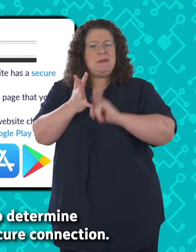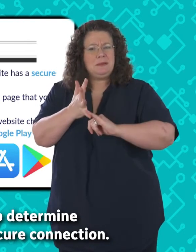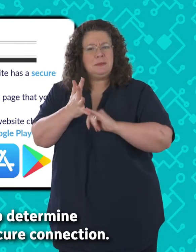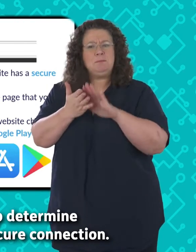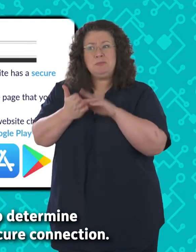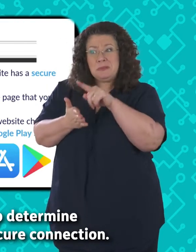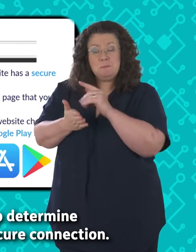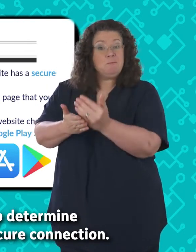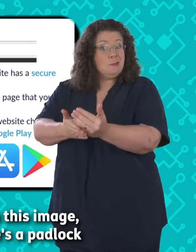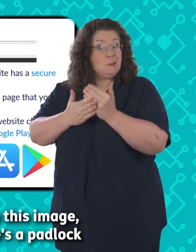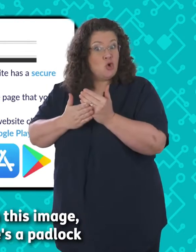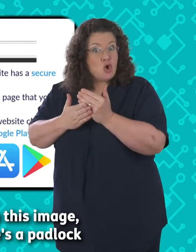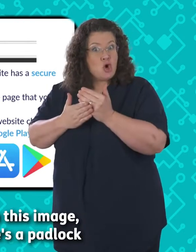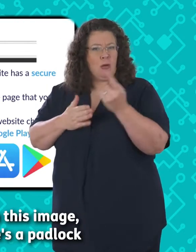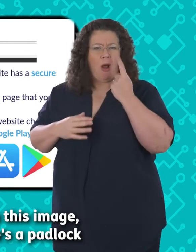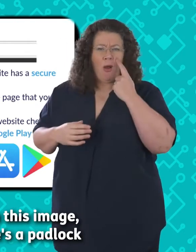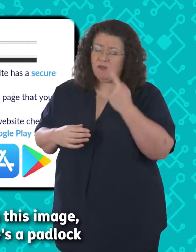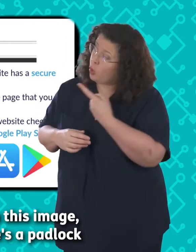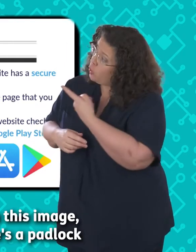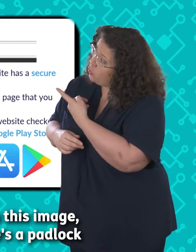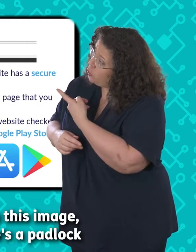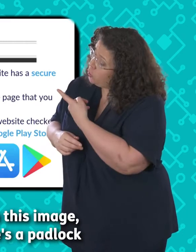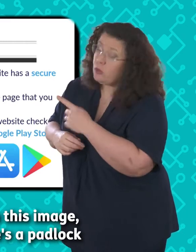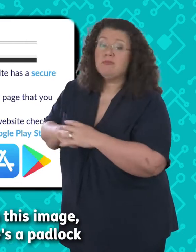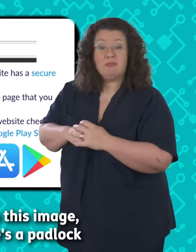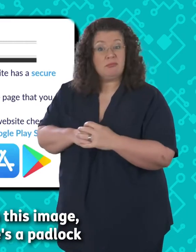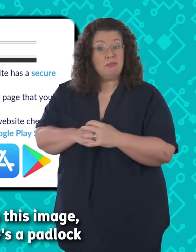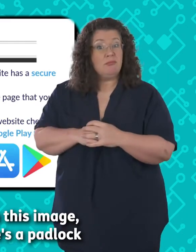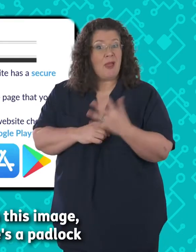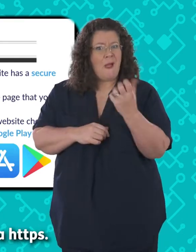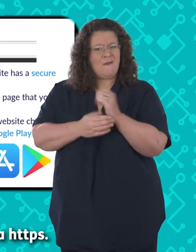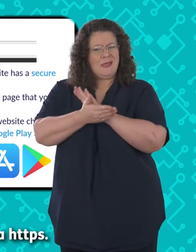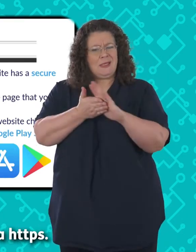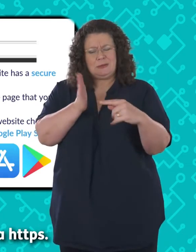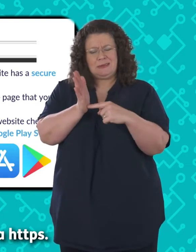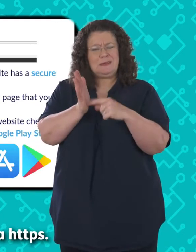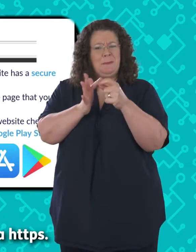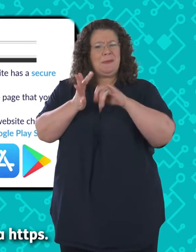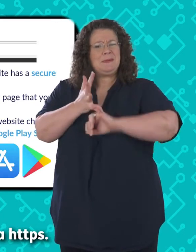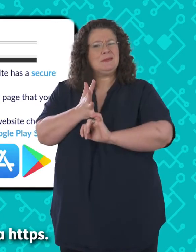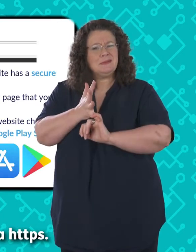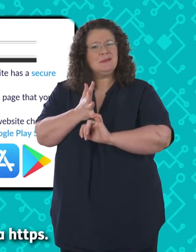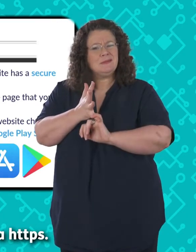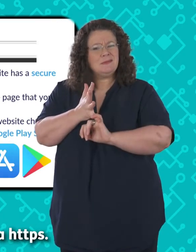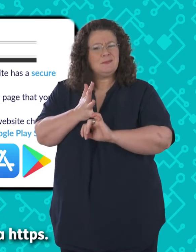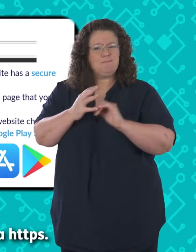has a secure connection. As we can see on this image, we can see there's a padlock and there's a